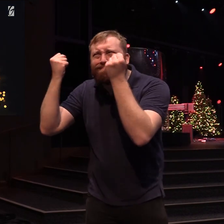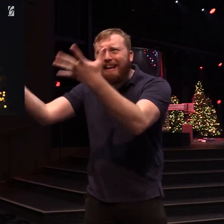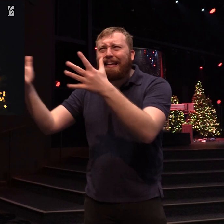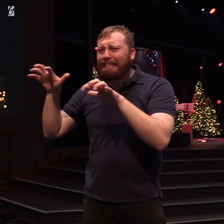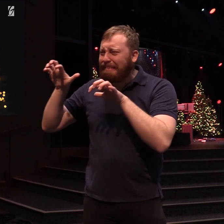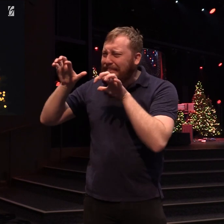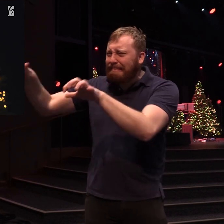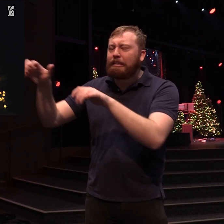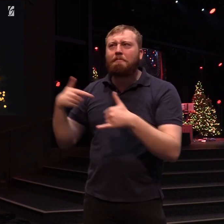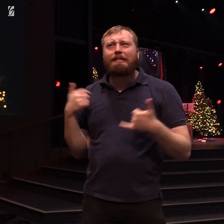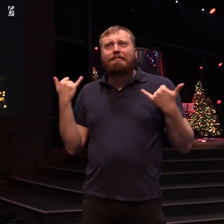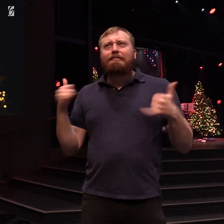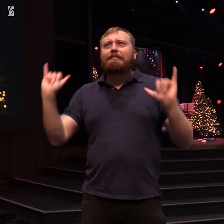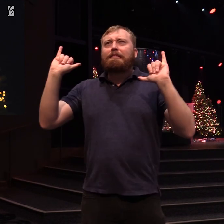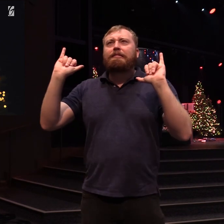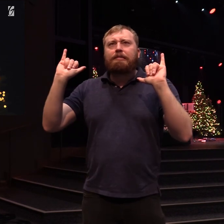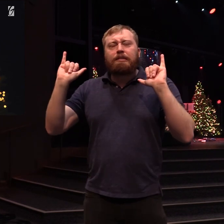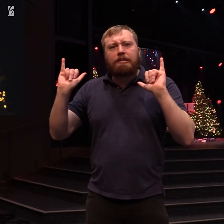mind see that